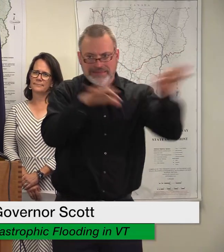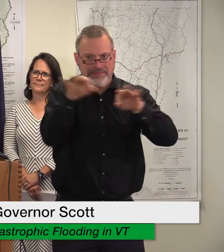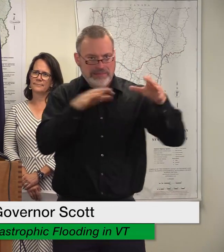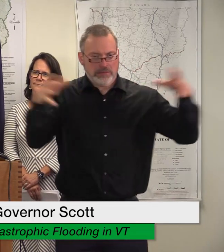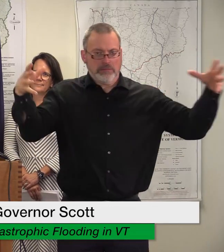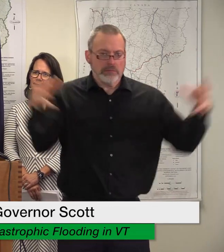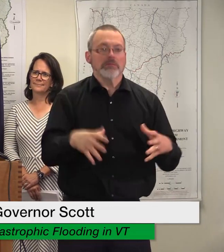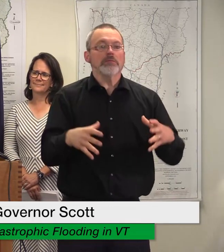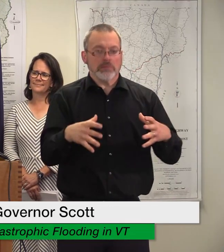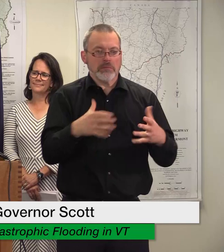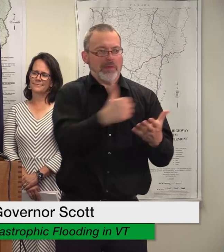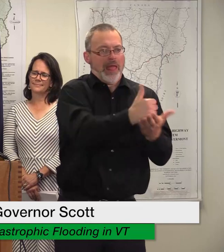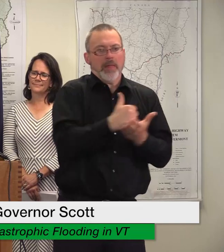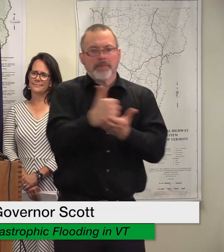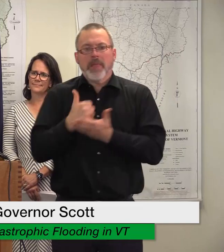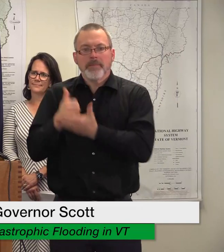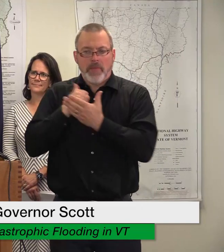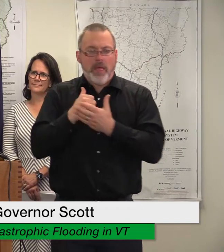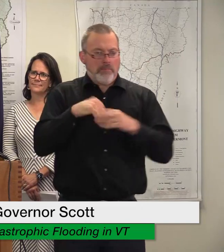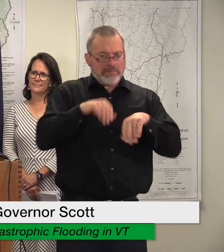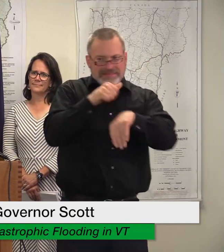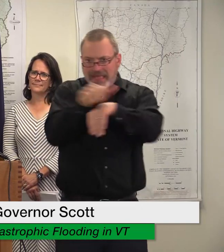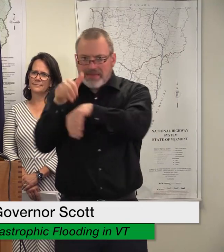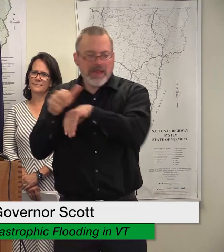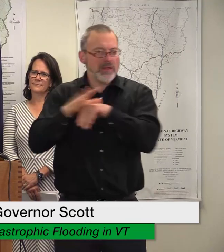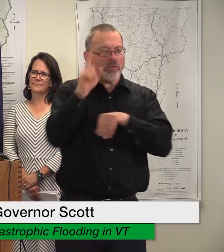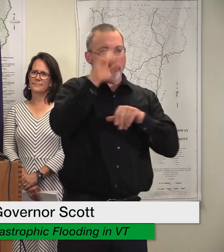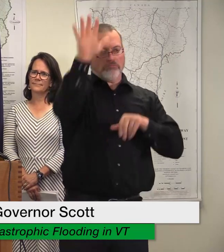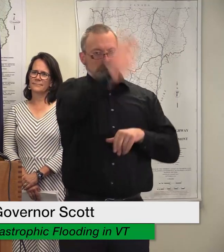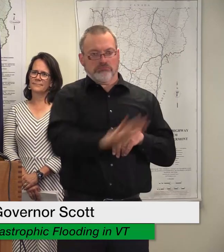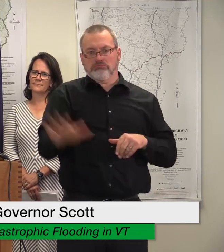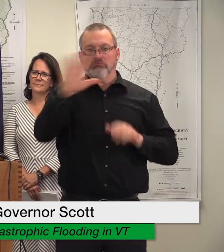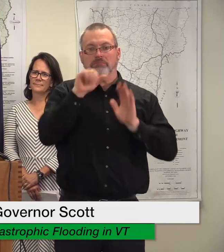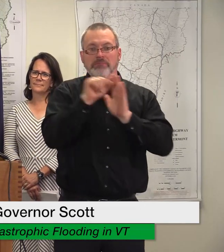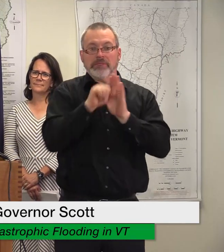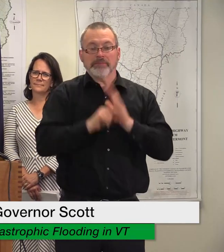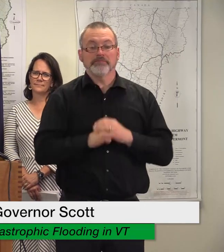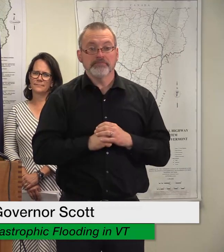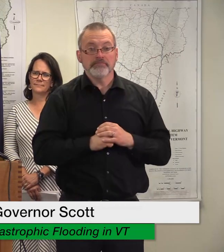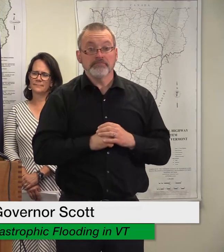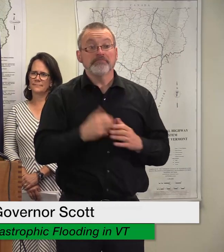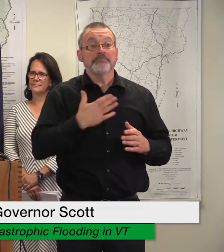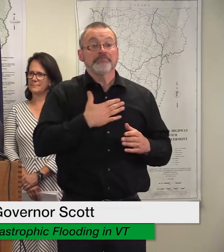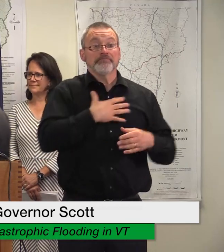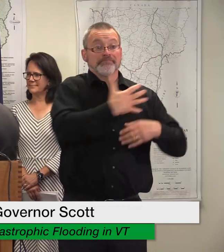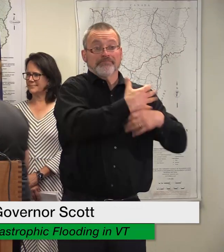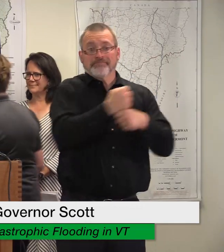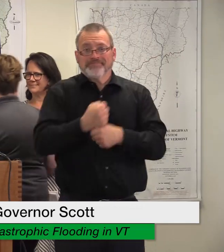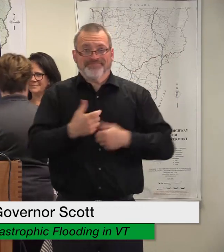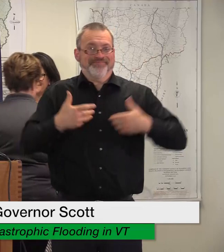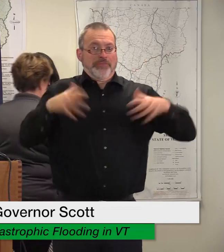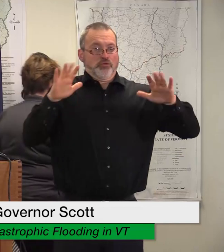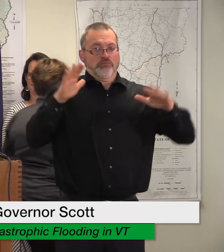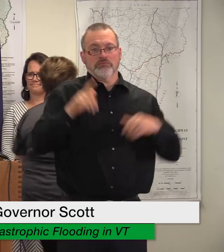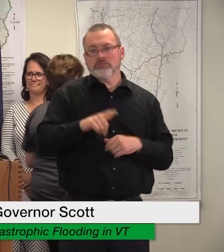for assistance. And with that, I will turn things over to Federal Coordinating Officer Roy.